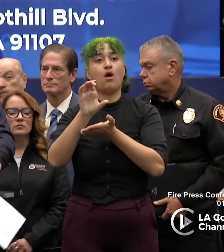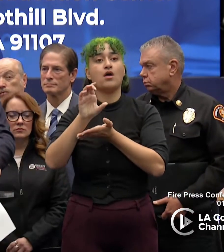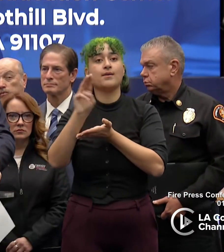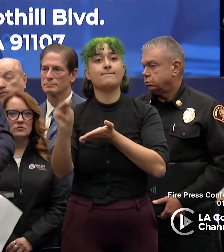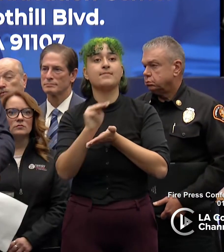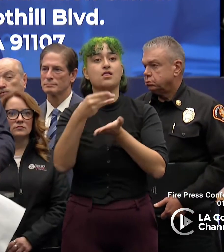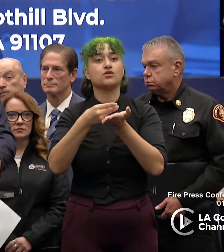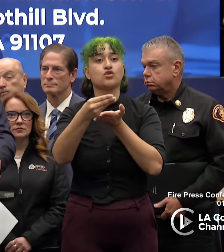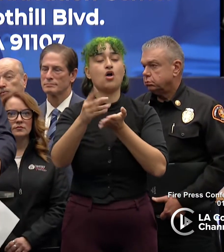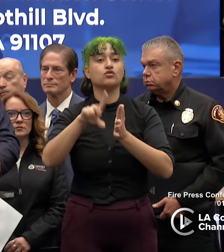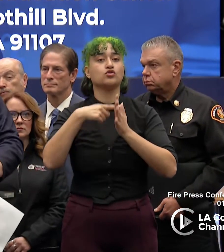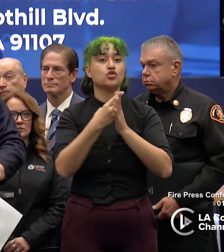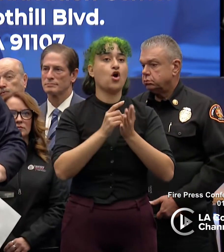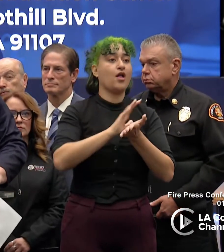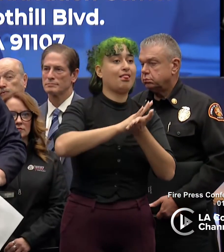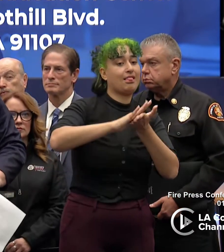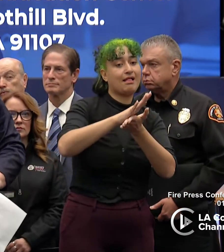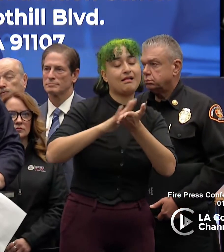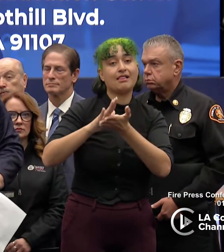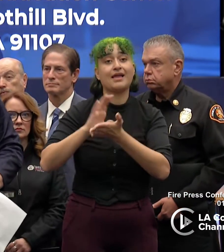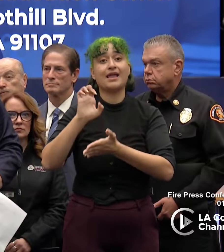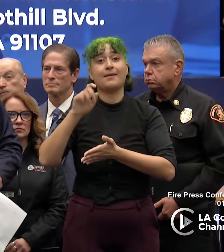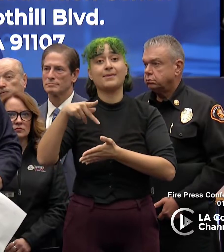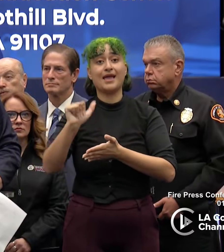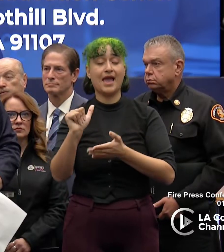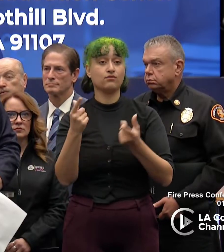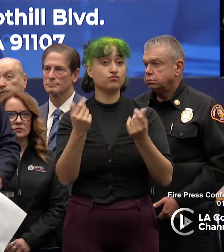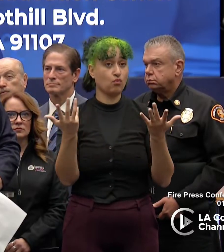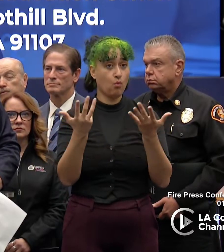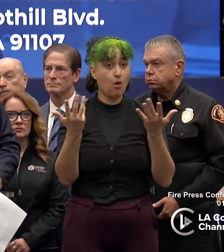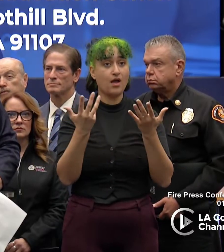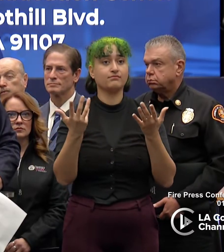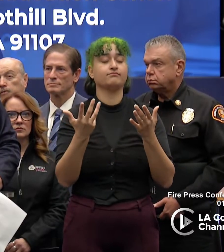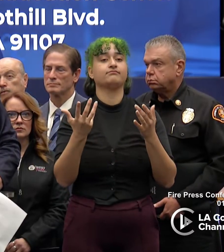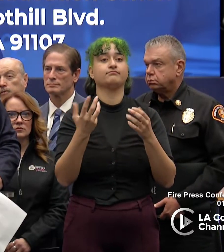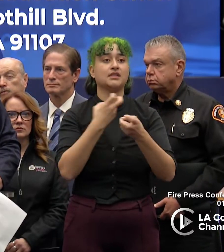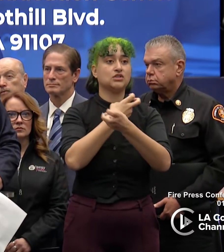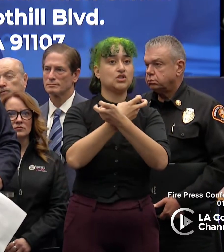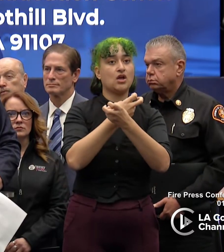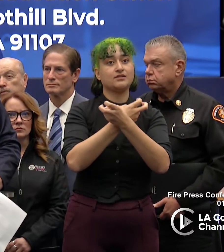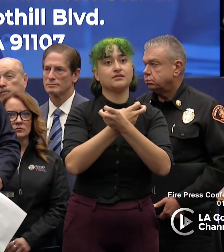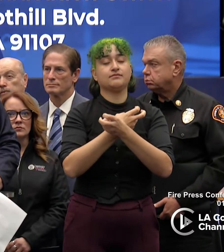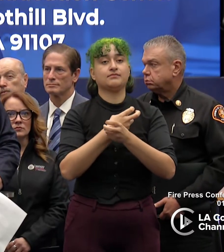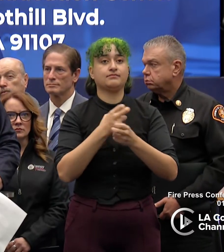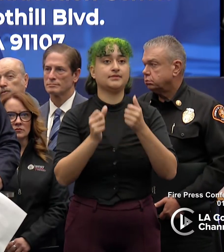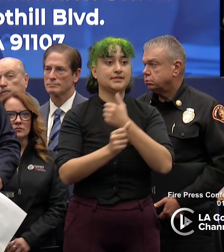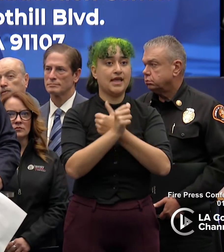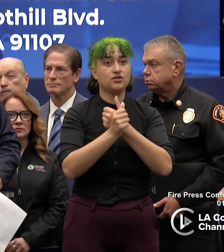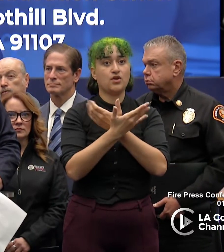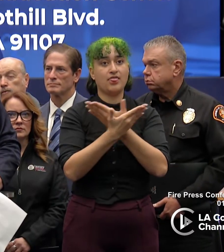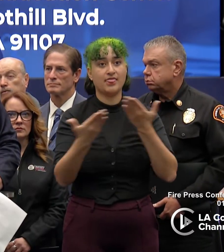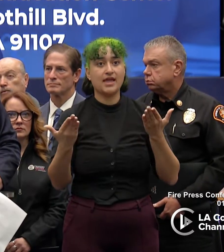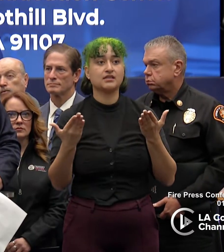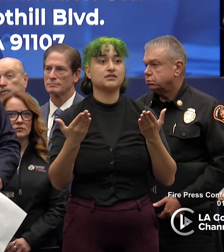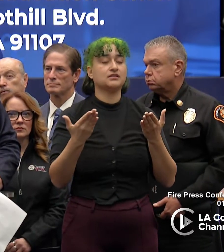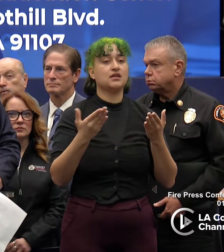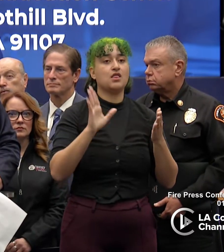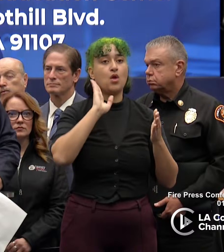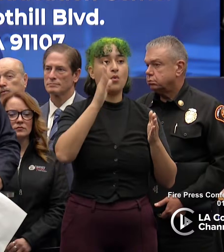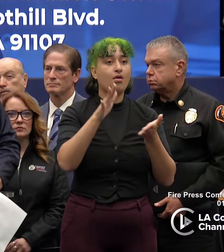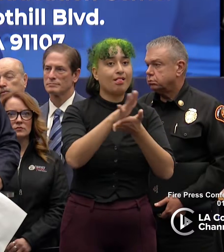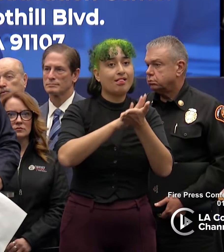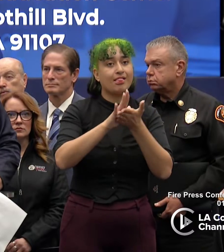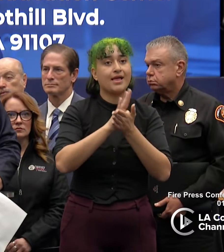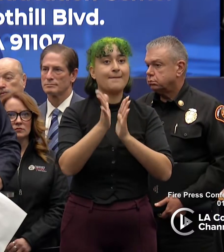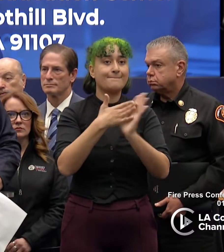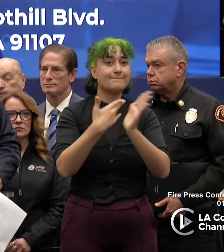started. EPA's mission will be to reduce the immediate threat of hazards. They do this by removing everyday products like paints,